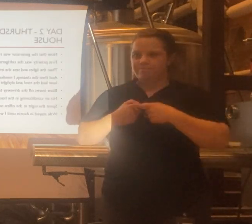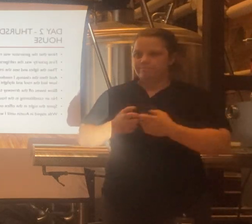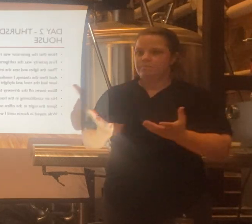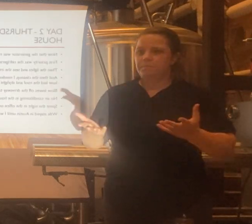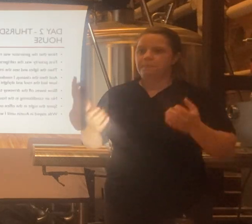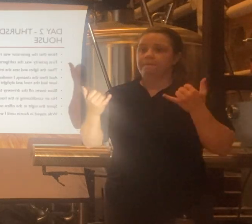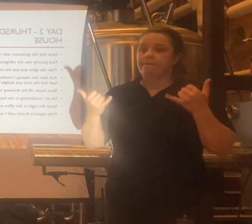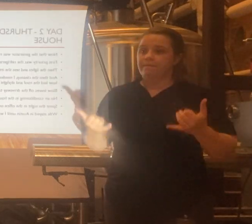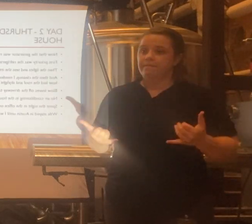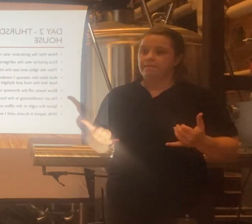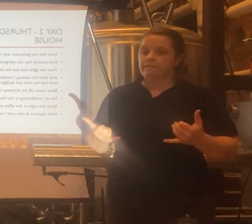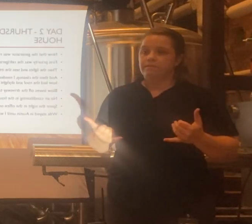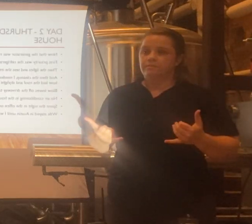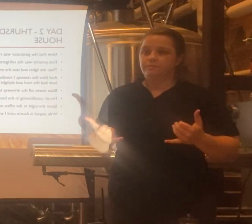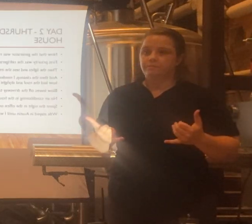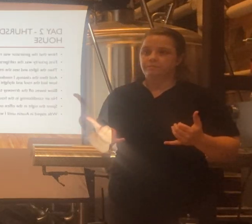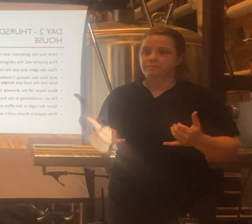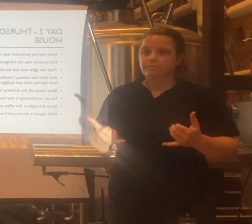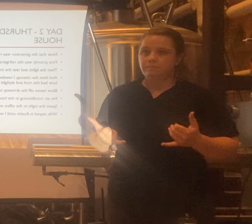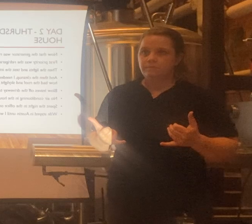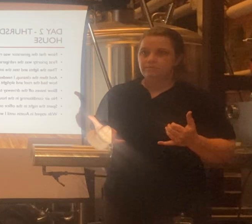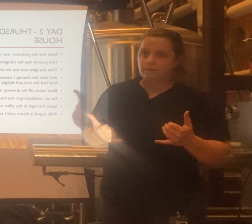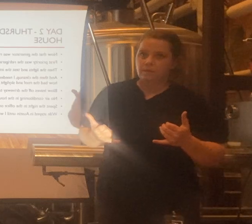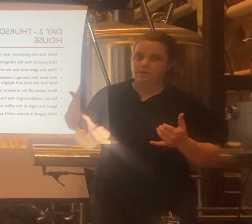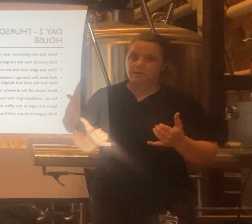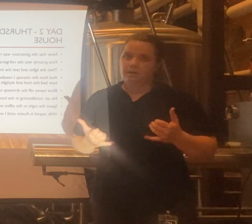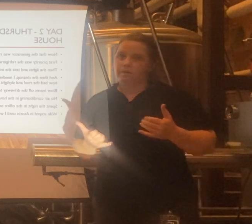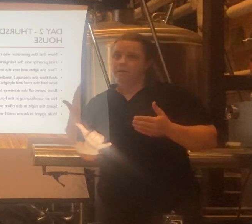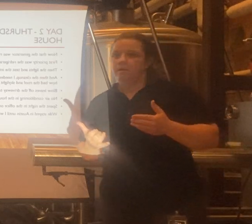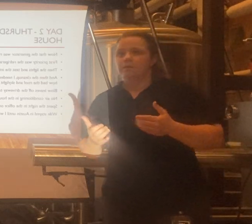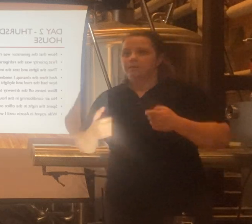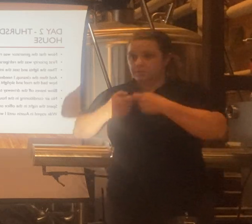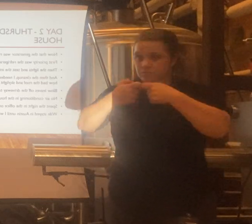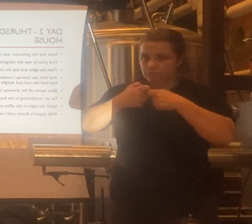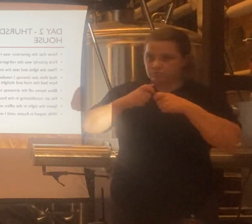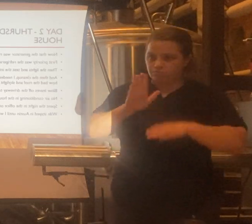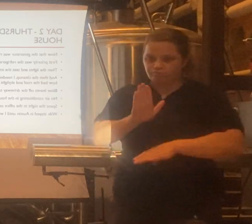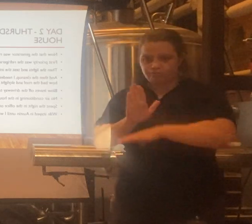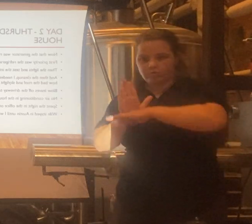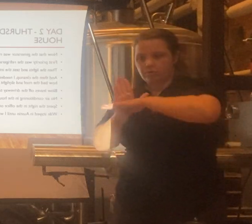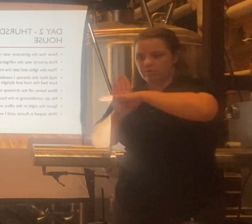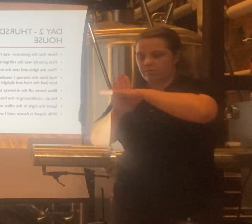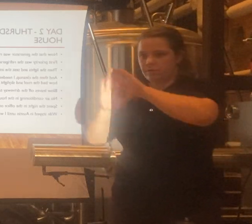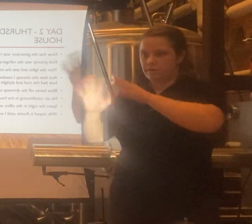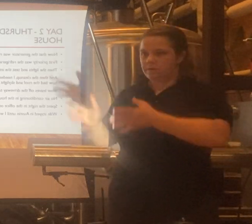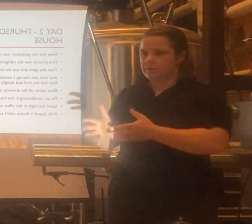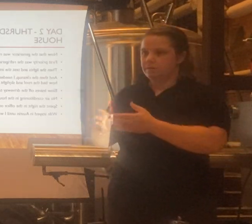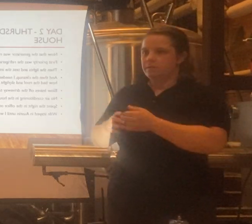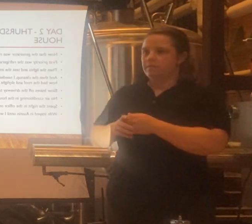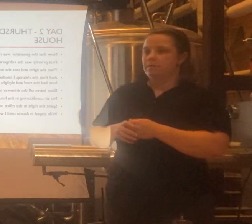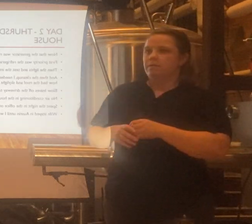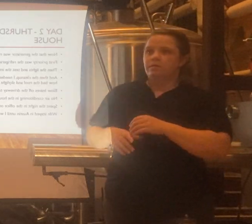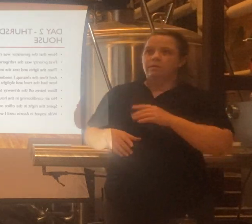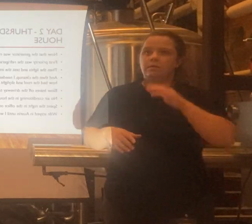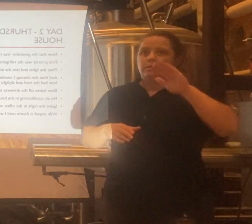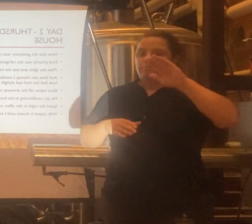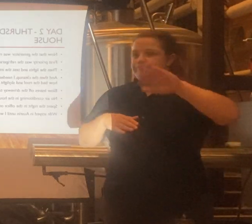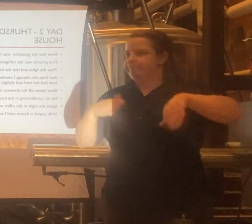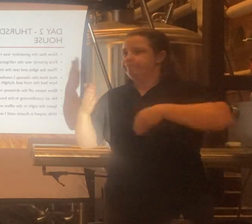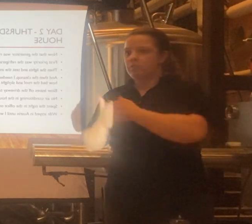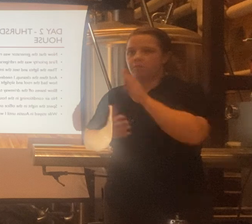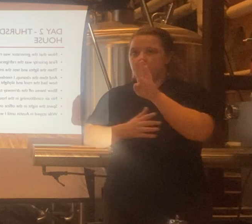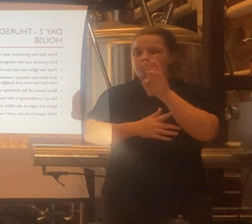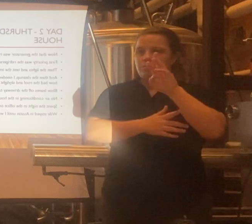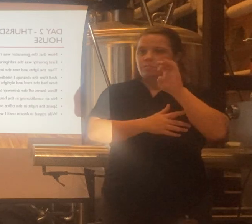powering up the house. So what do you do when you power up a generator in the house? You don't just turn everything on. So you turn all your breakers off, you plug this thing in, you